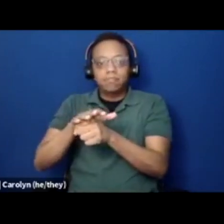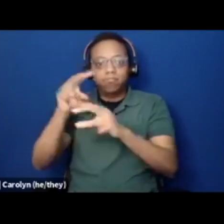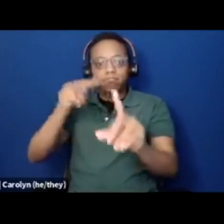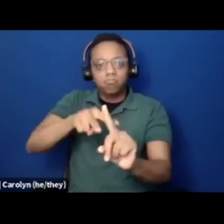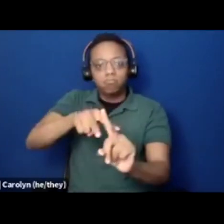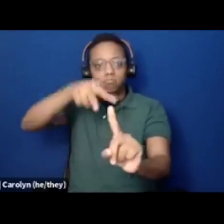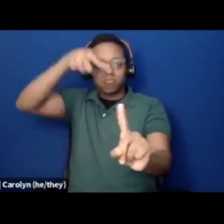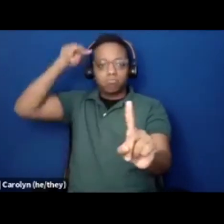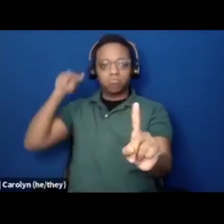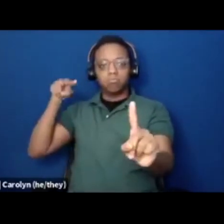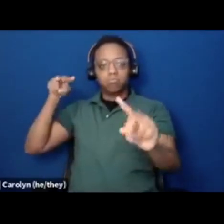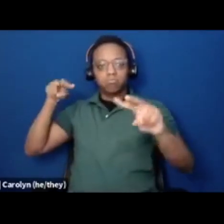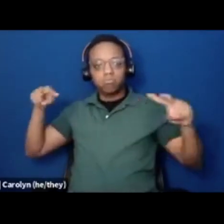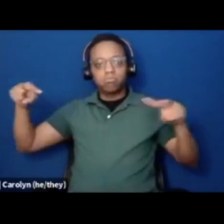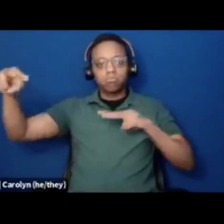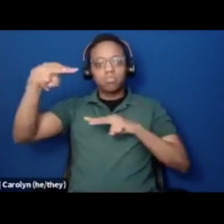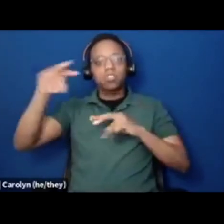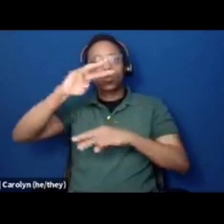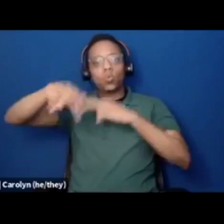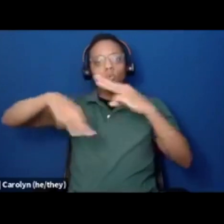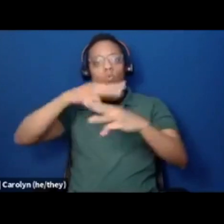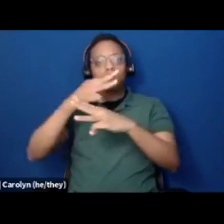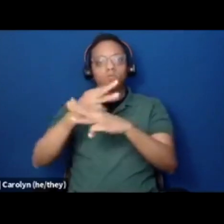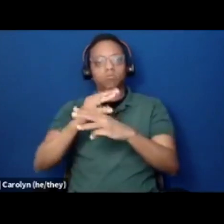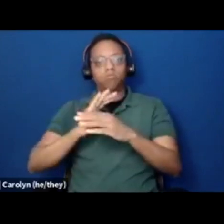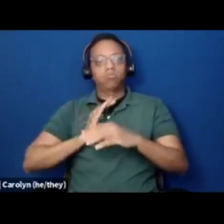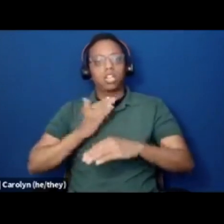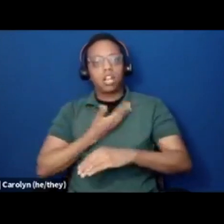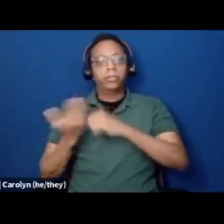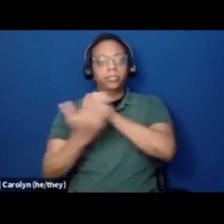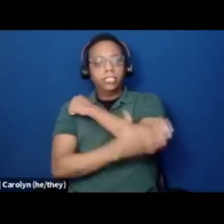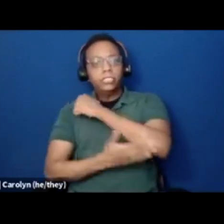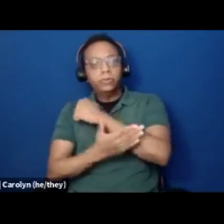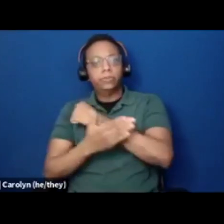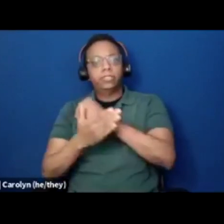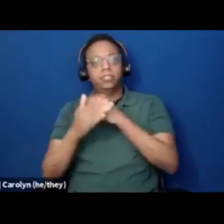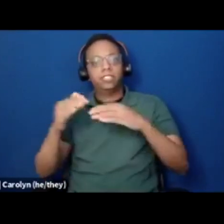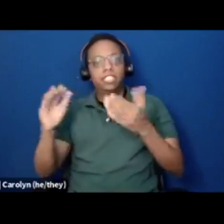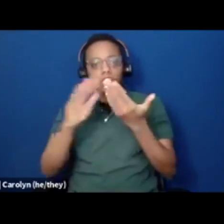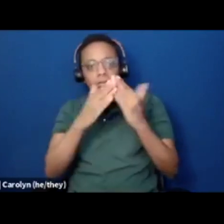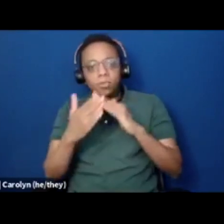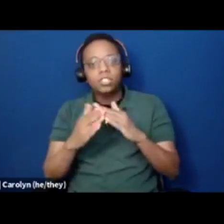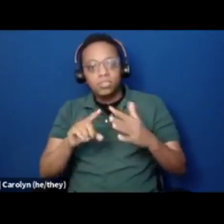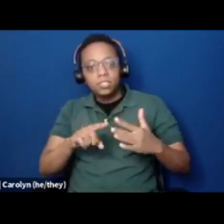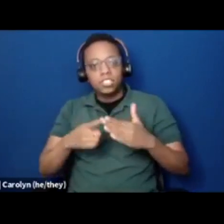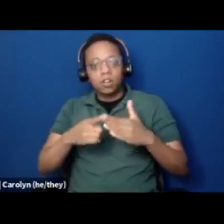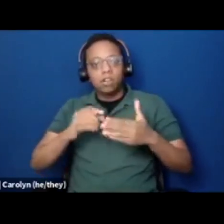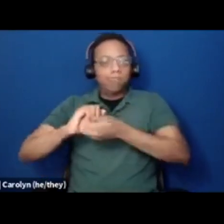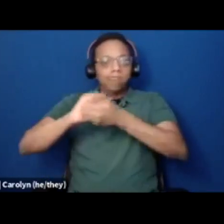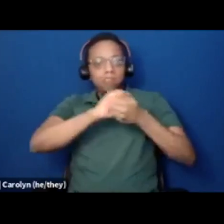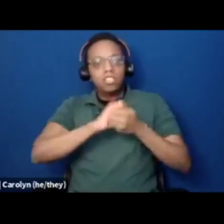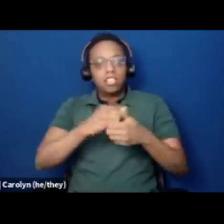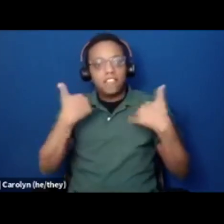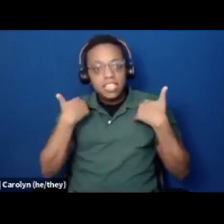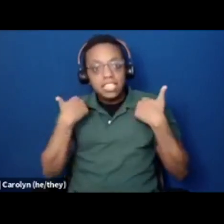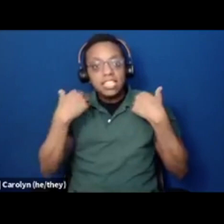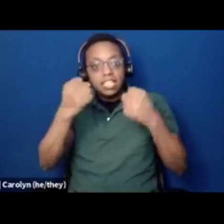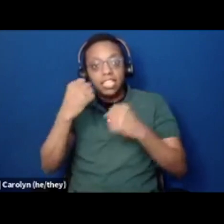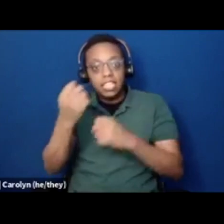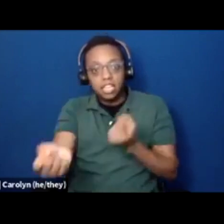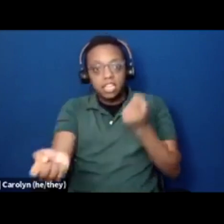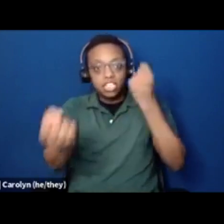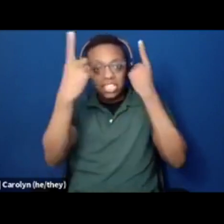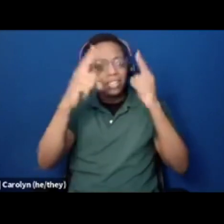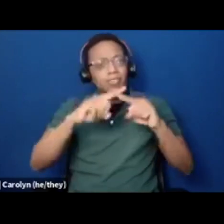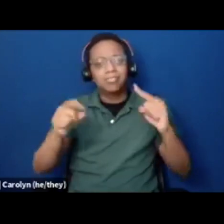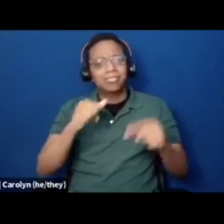do that is creating these coalitions of healing, understanding, and unapologeticness of just moving